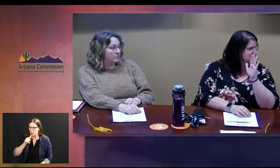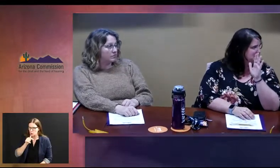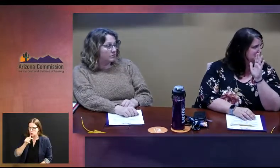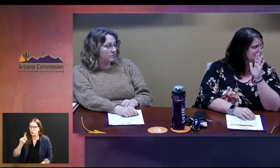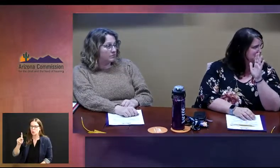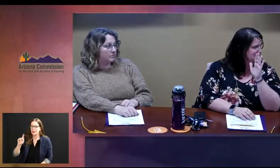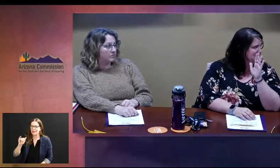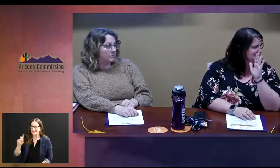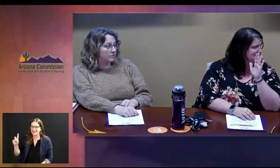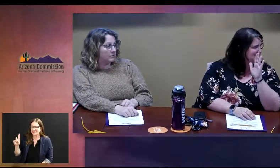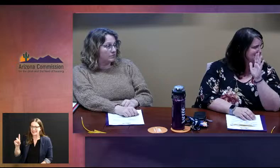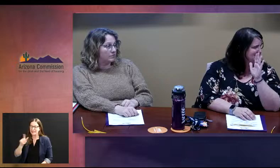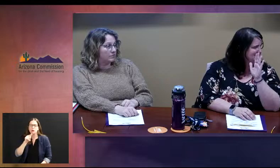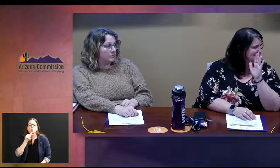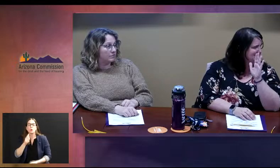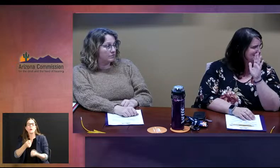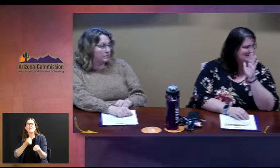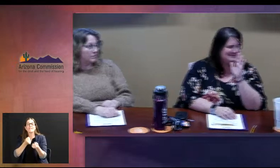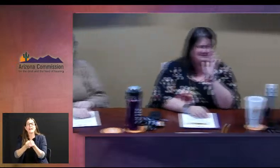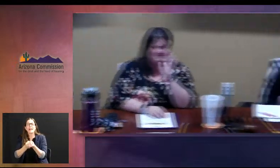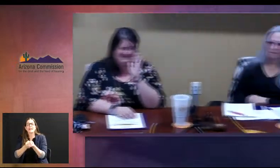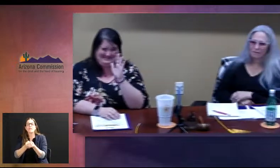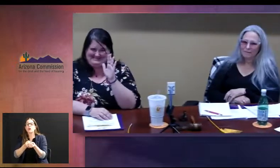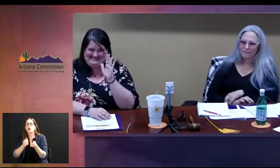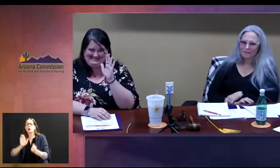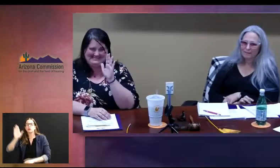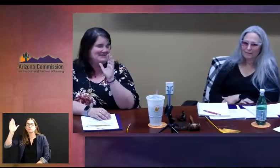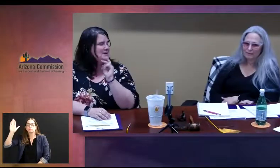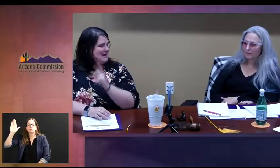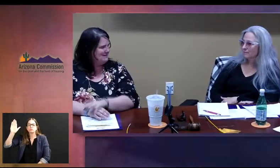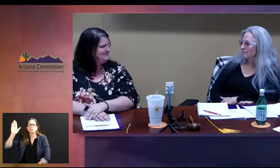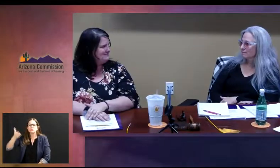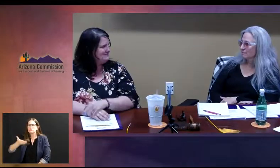favor? Please raise your hand.